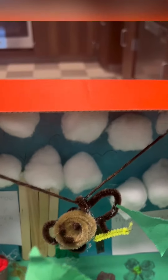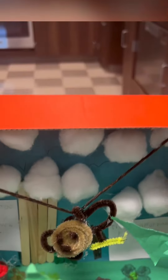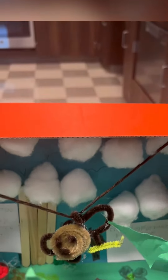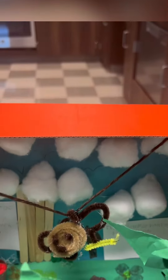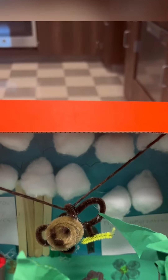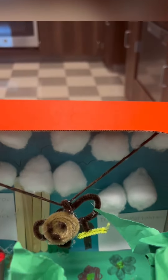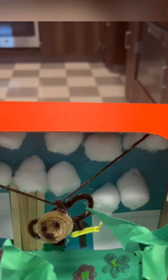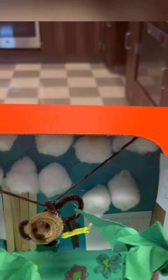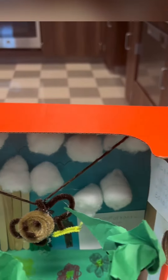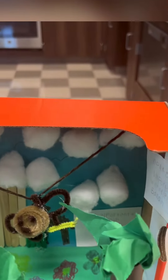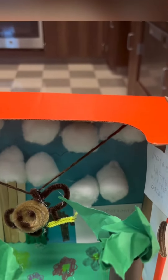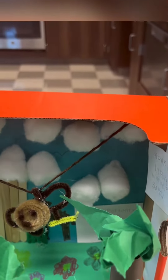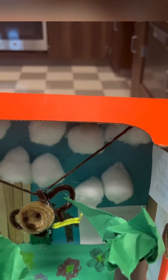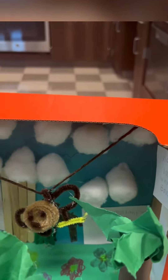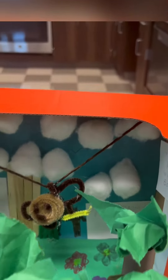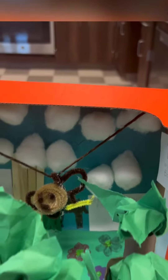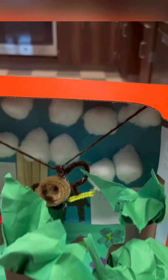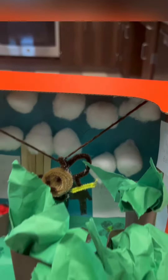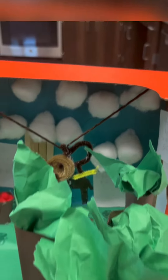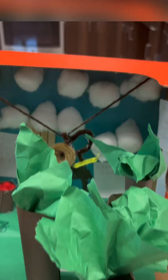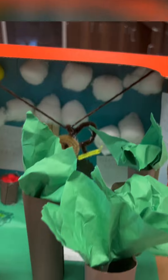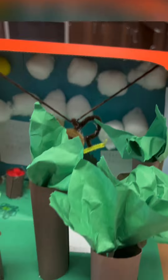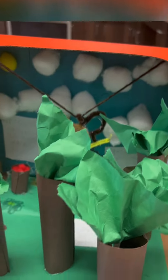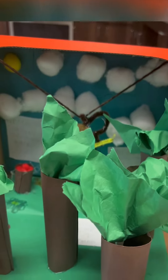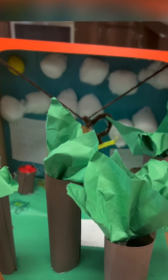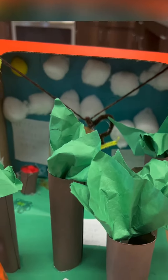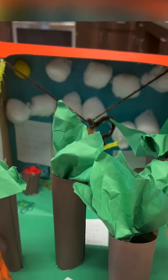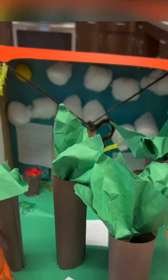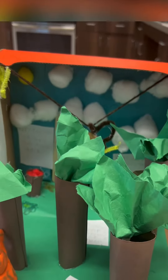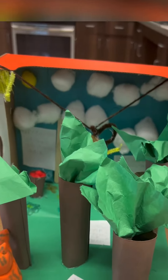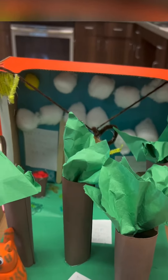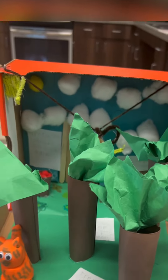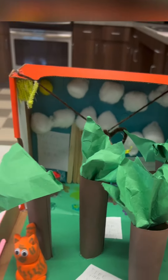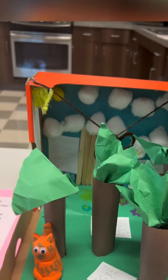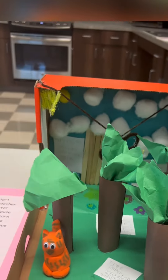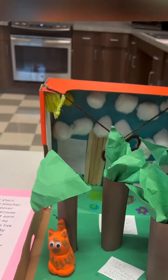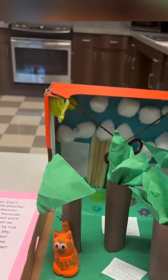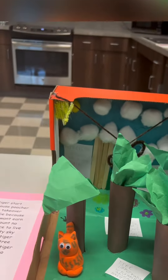it? do? Look. You